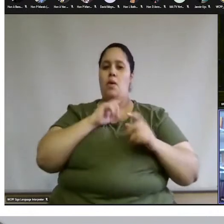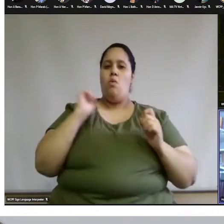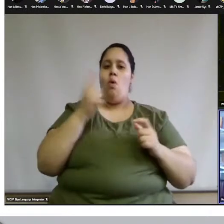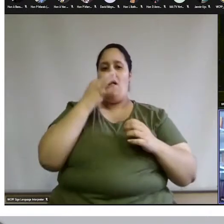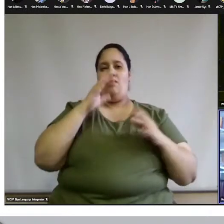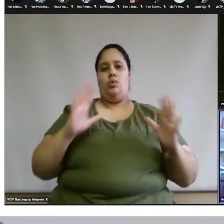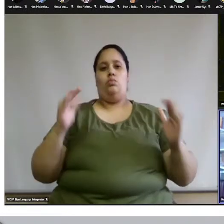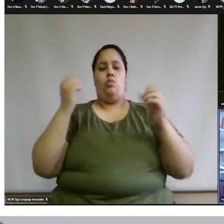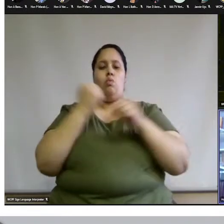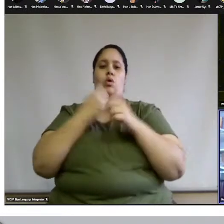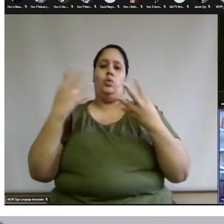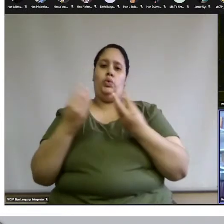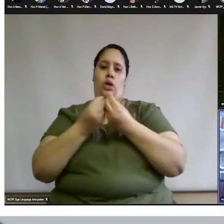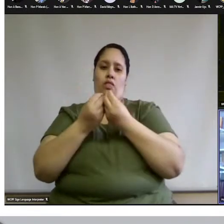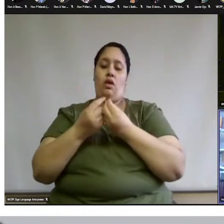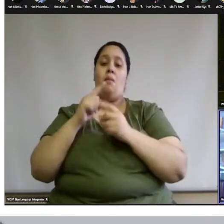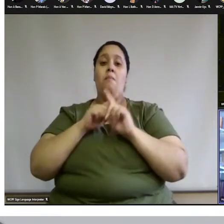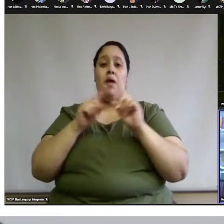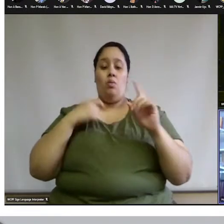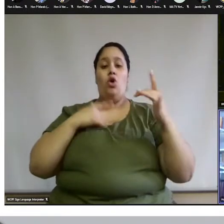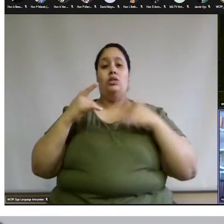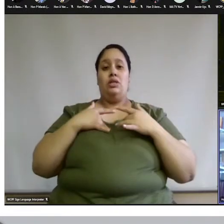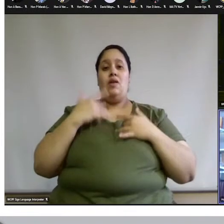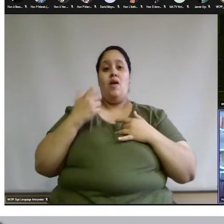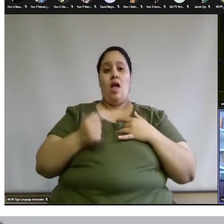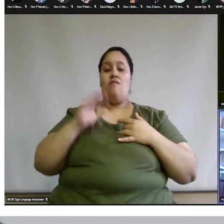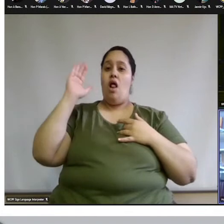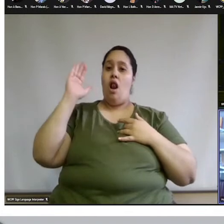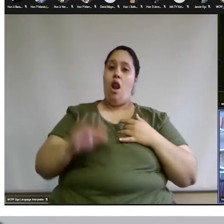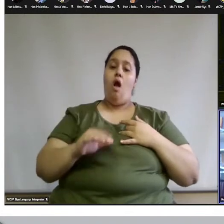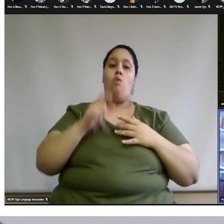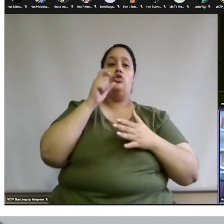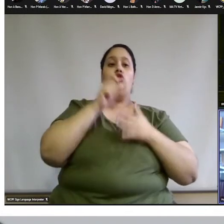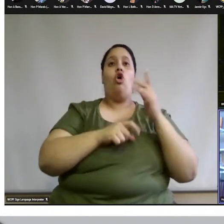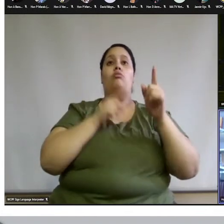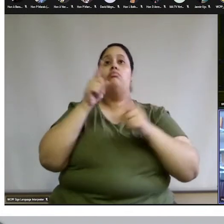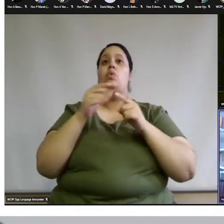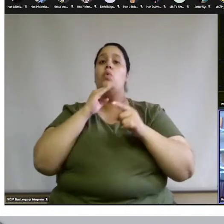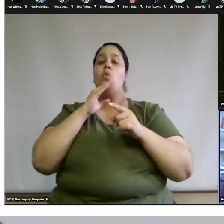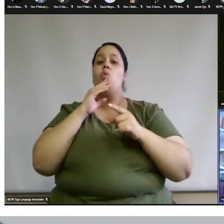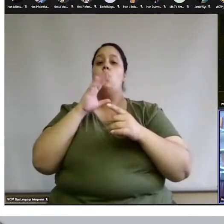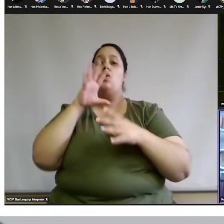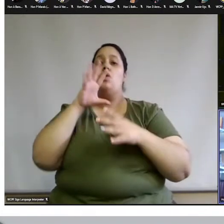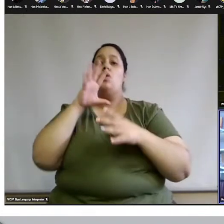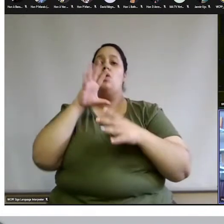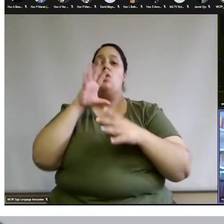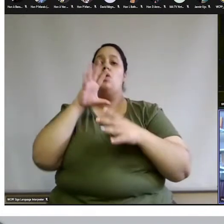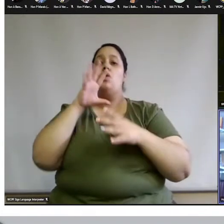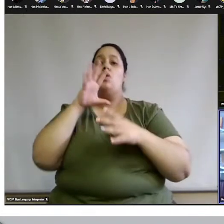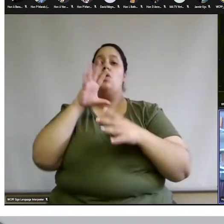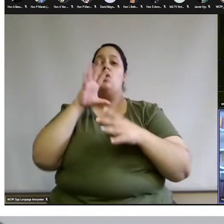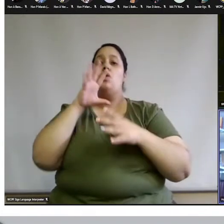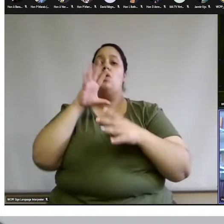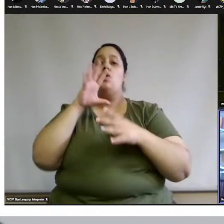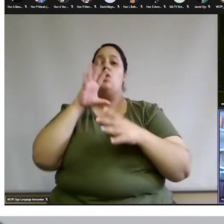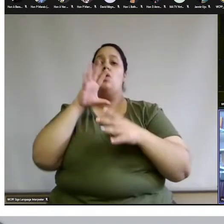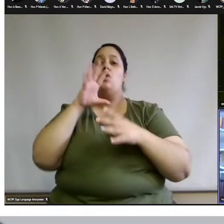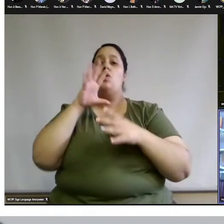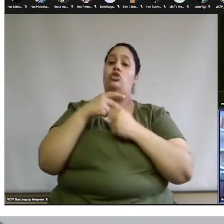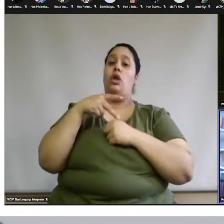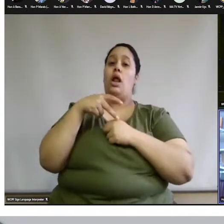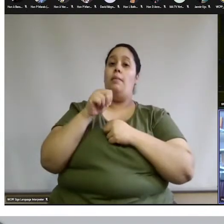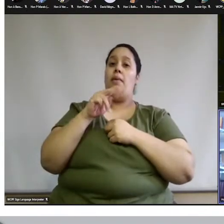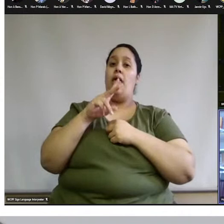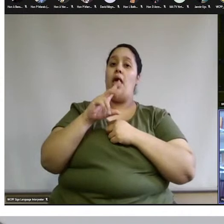are concerned with the extremely low conviction rate of individuals involved in the taxi violence. We urge the National Prosecuting Authority